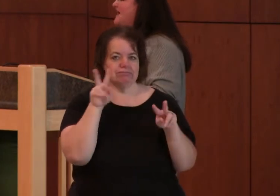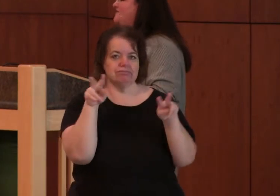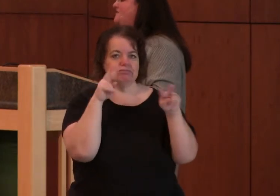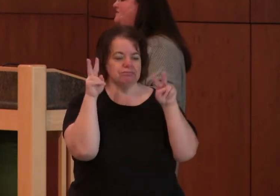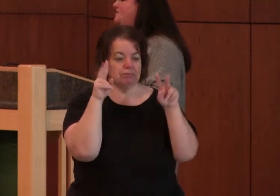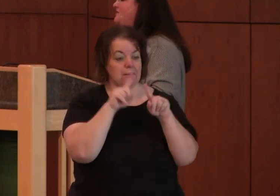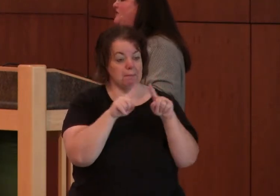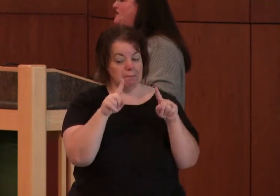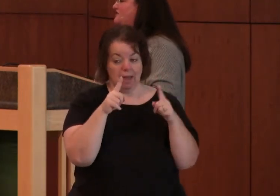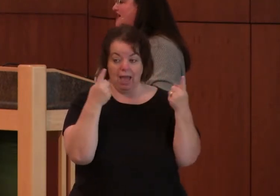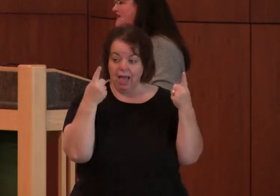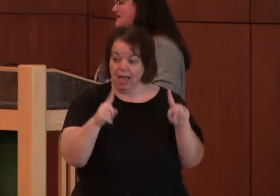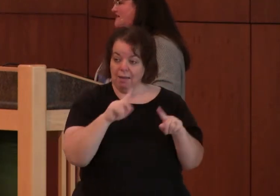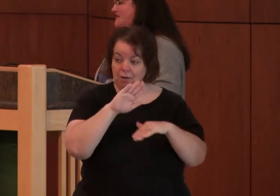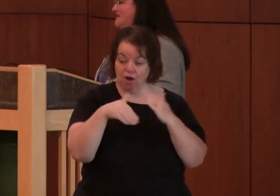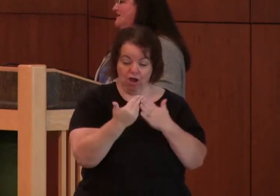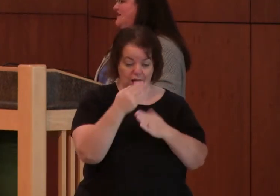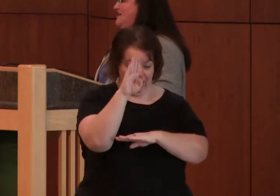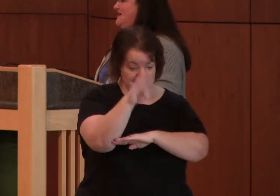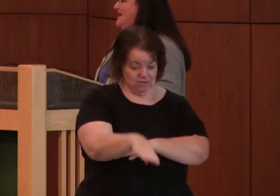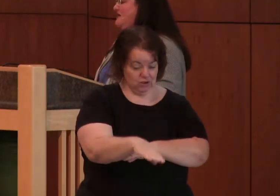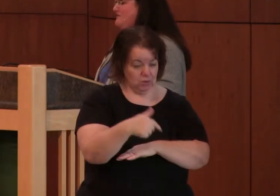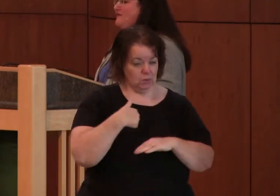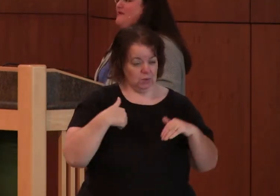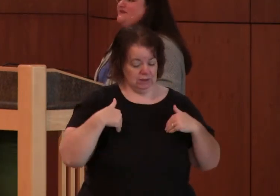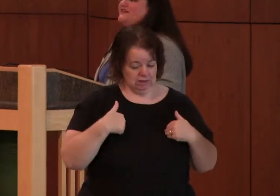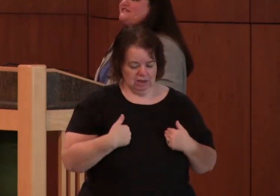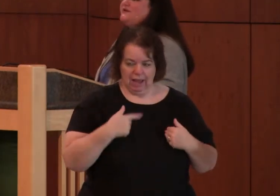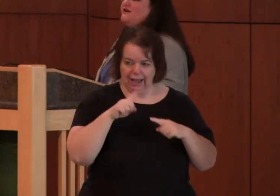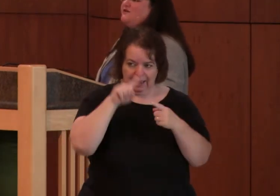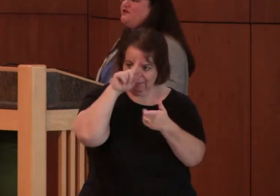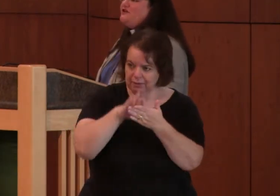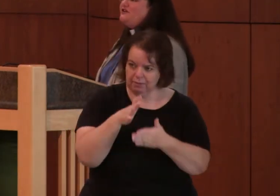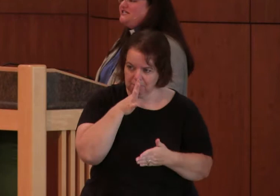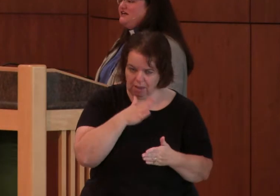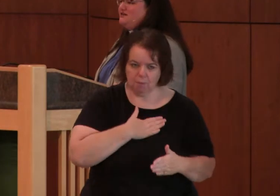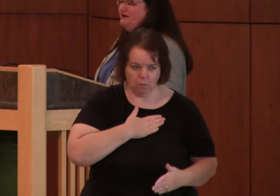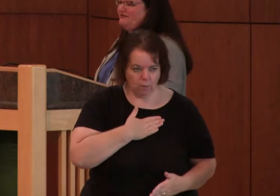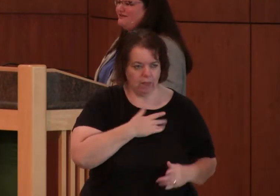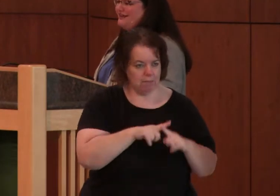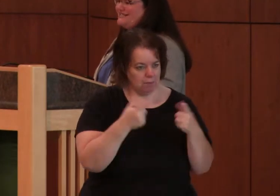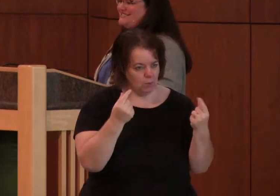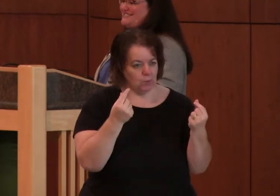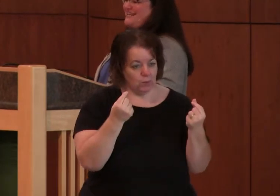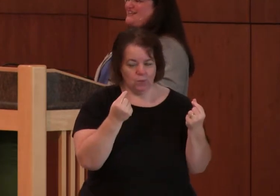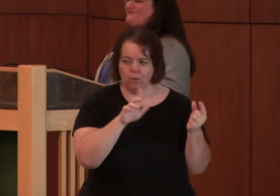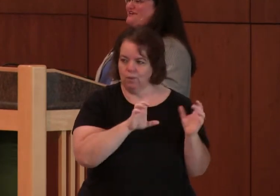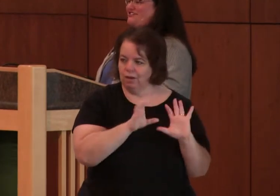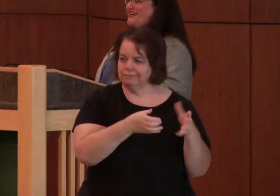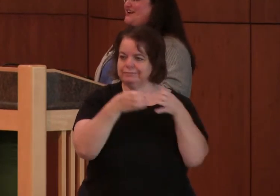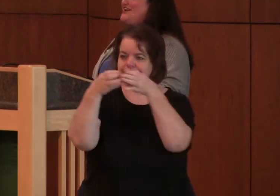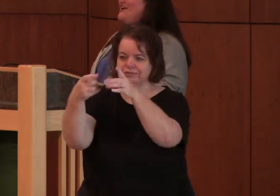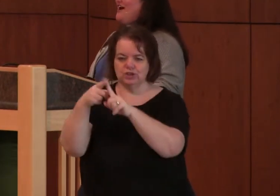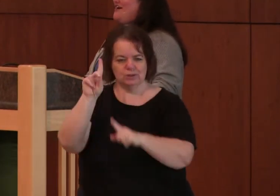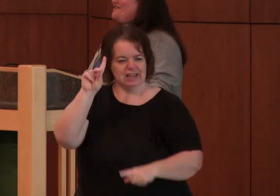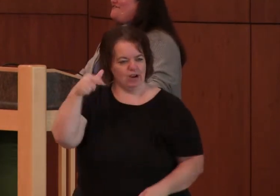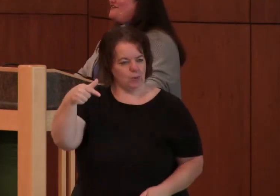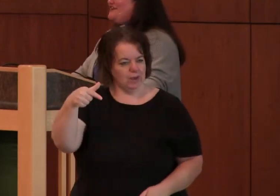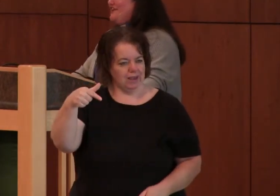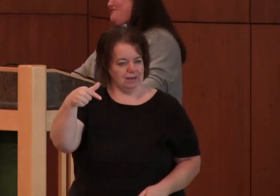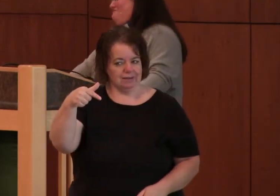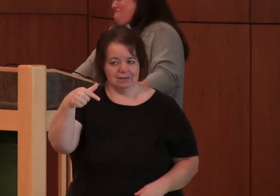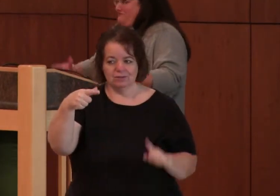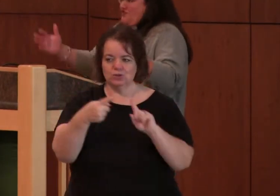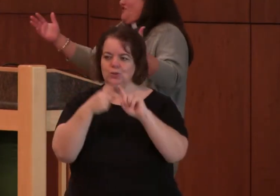the end of the afternoon when we were all dragging, I can't believe my mom did this, but we would all go to Dairy Queen as a celebration